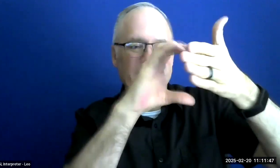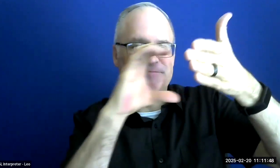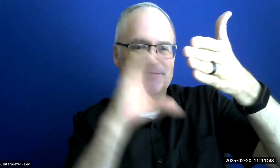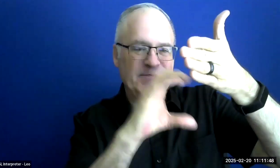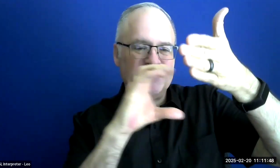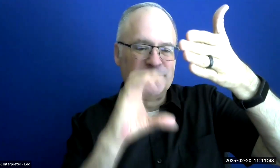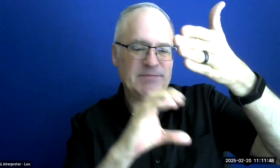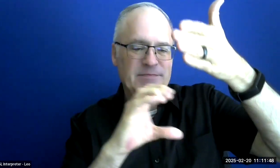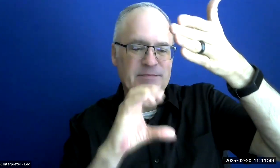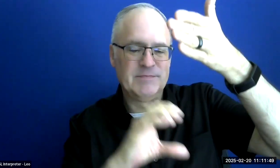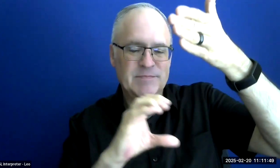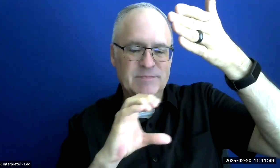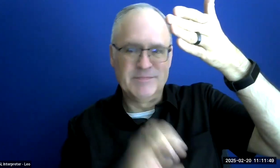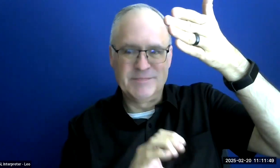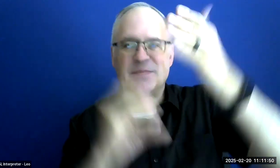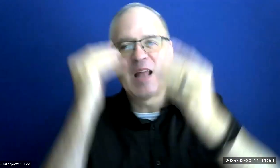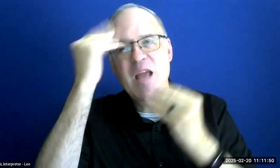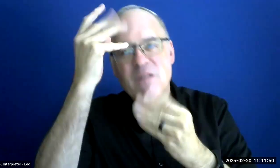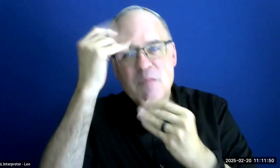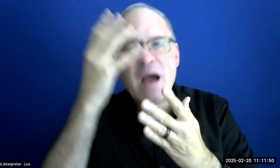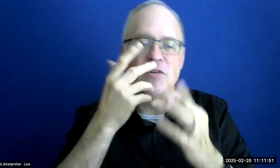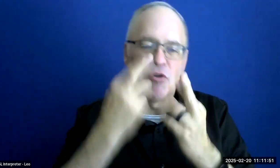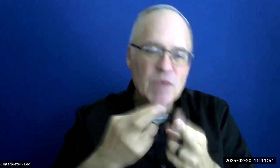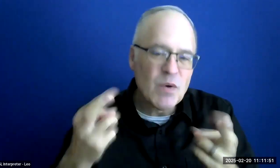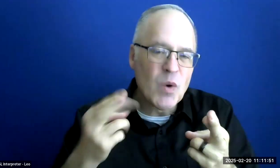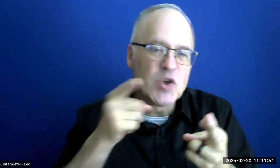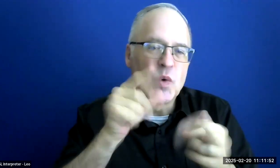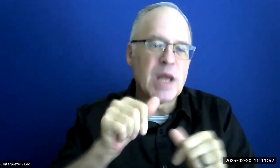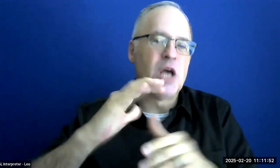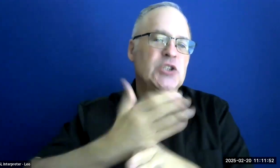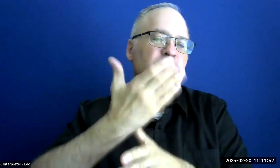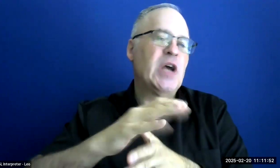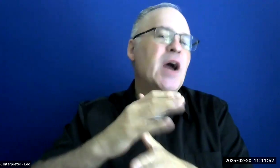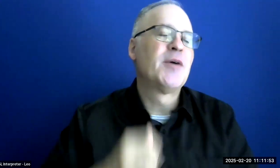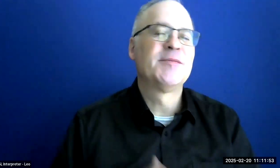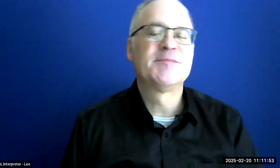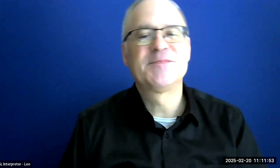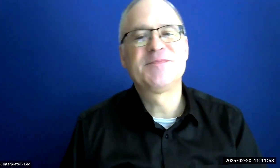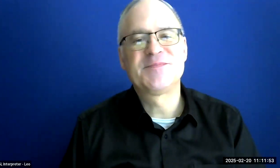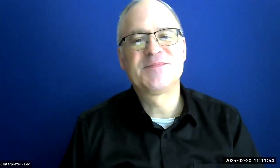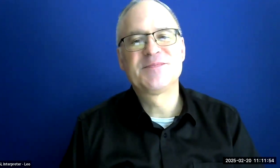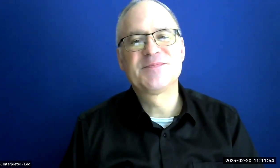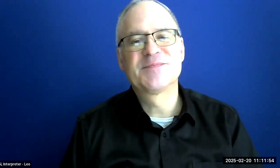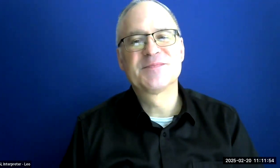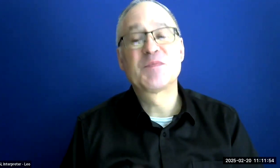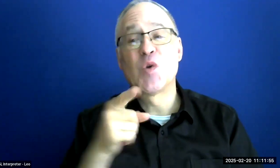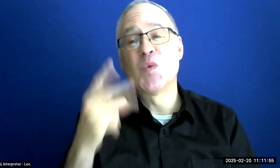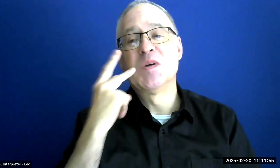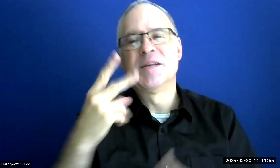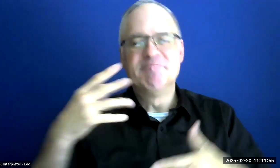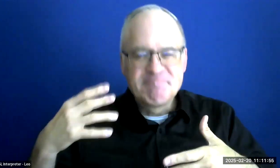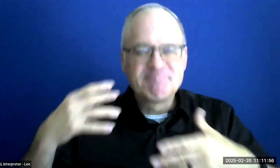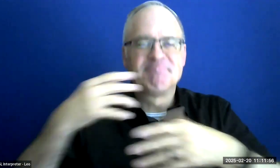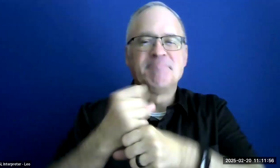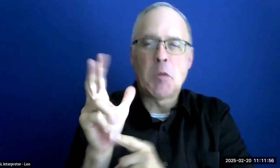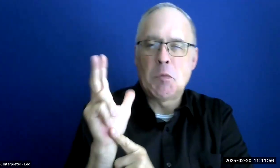information and resources to share. At the very top of the page, you'll find a 3-minute video that opens